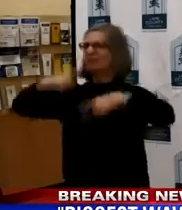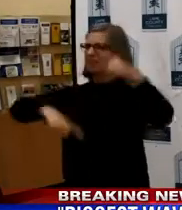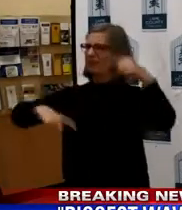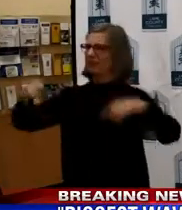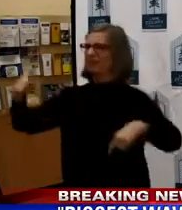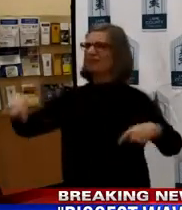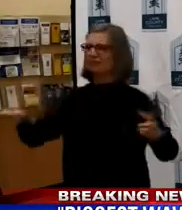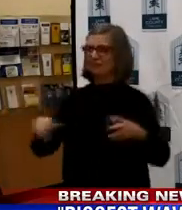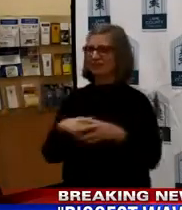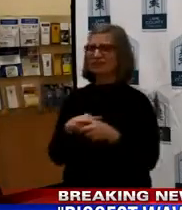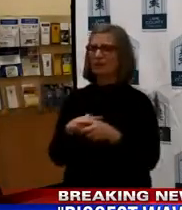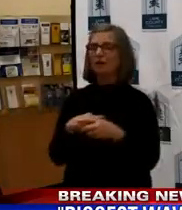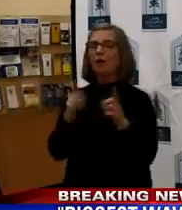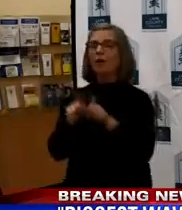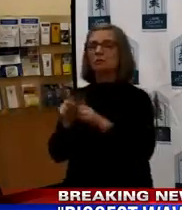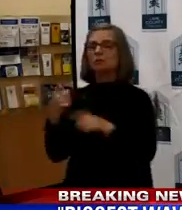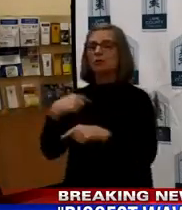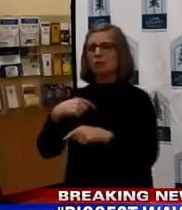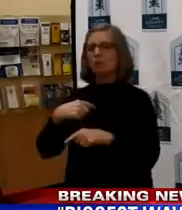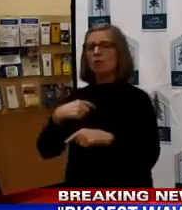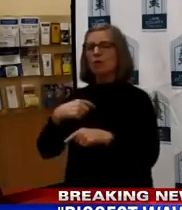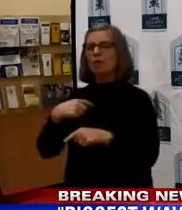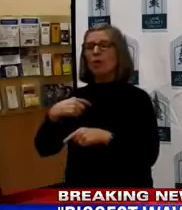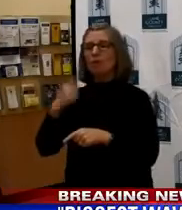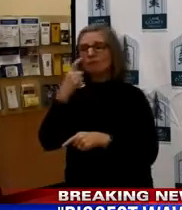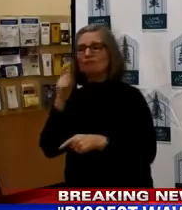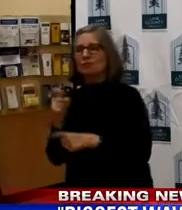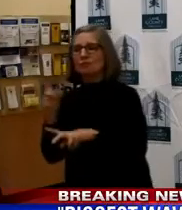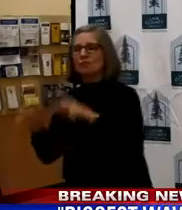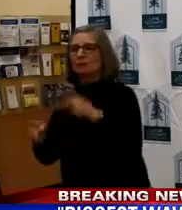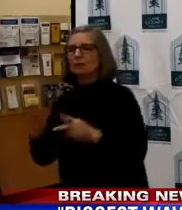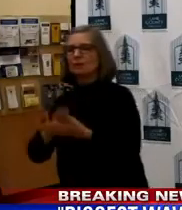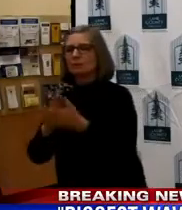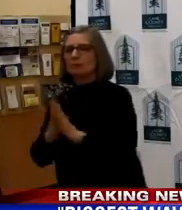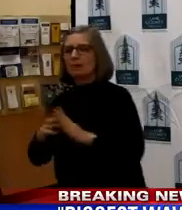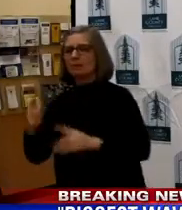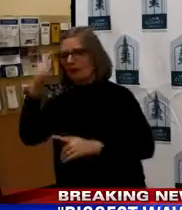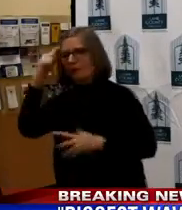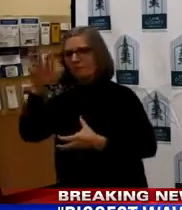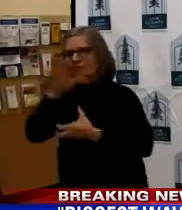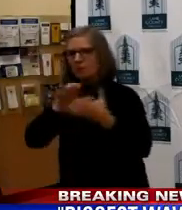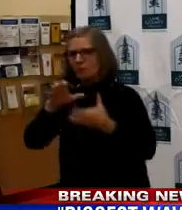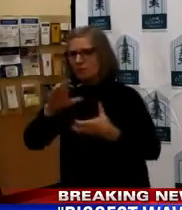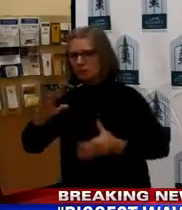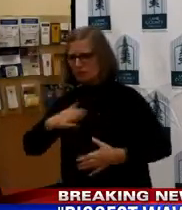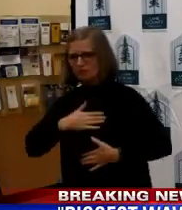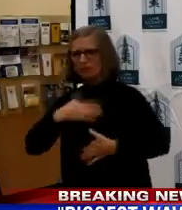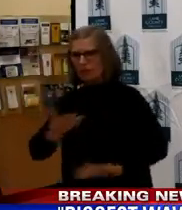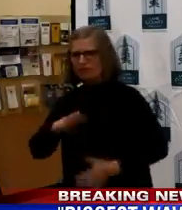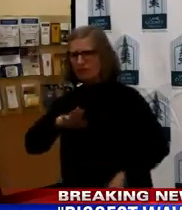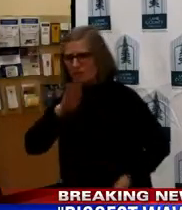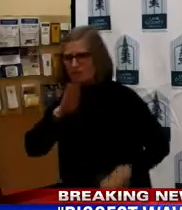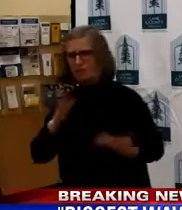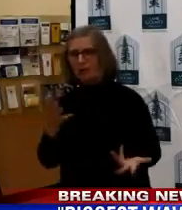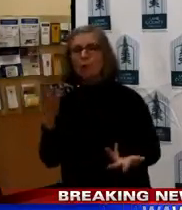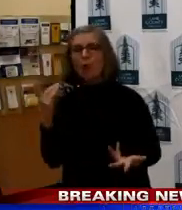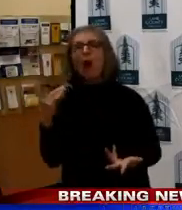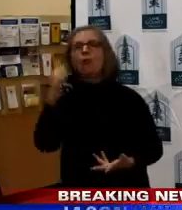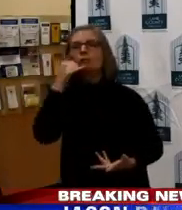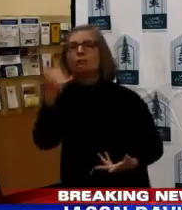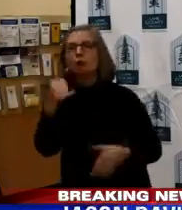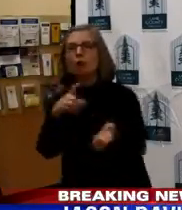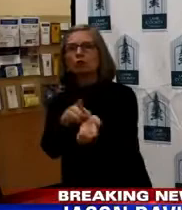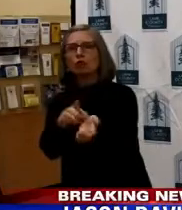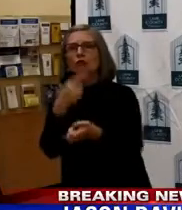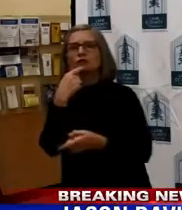also seeing that is leading to a lot of confusion and frustration from people who are calling their provider, and the provider is telling them that they can't be tested,